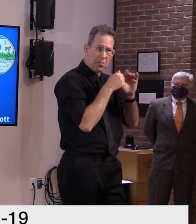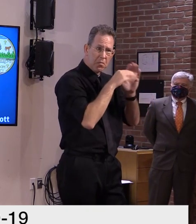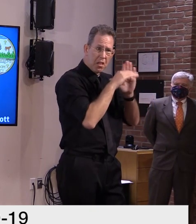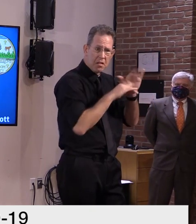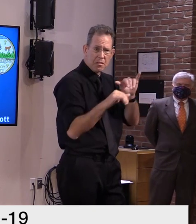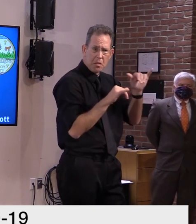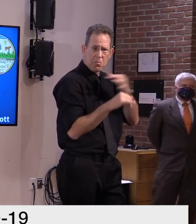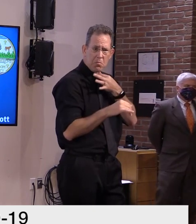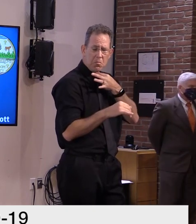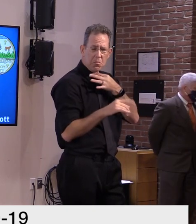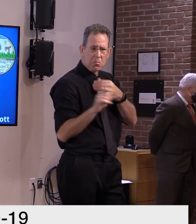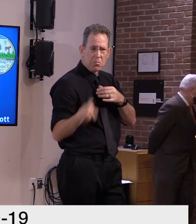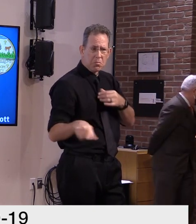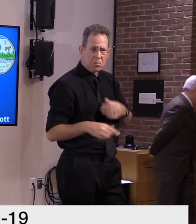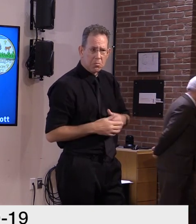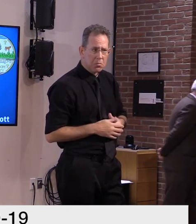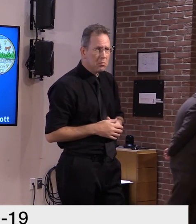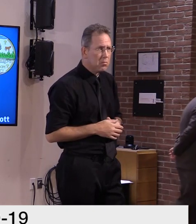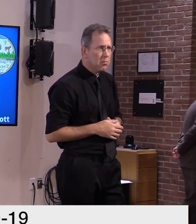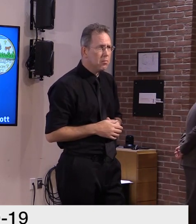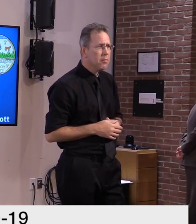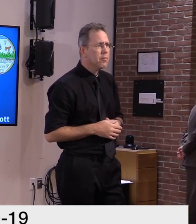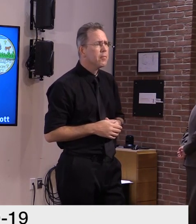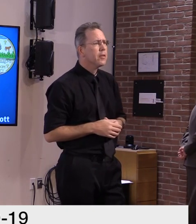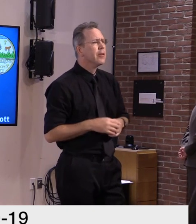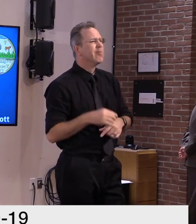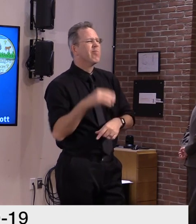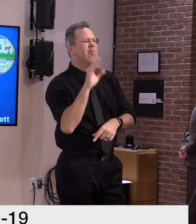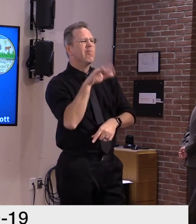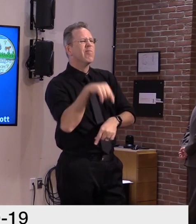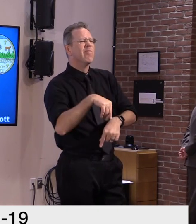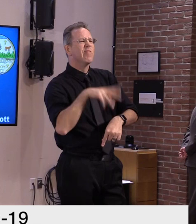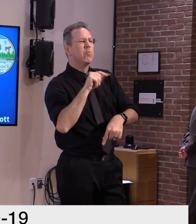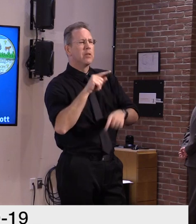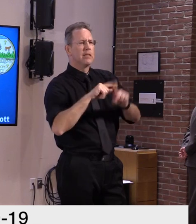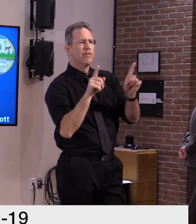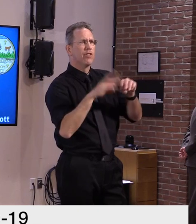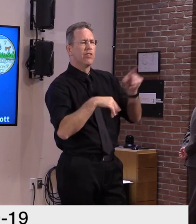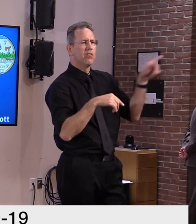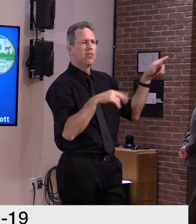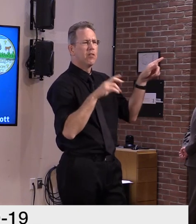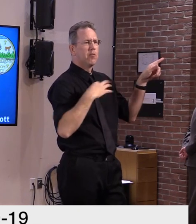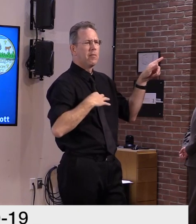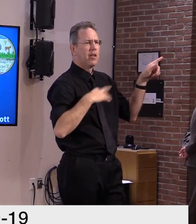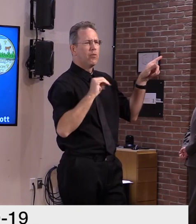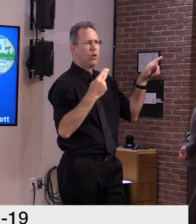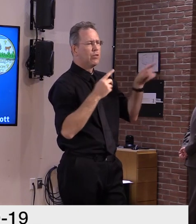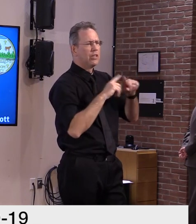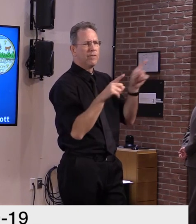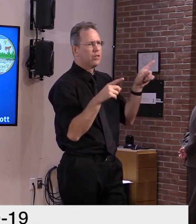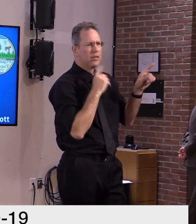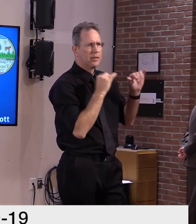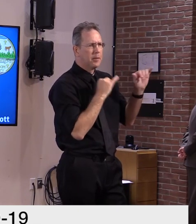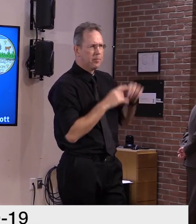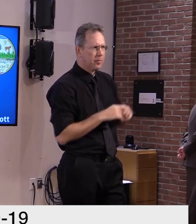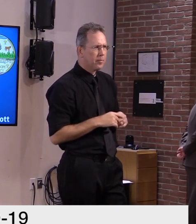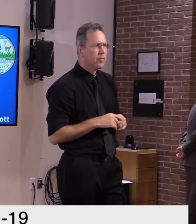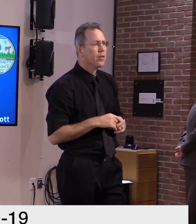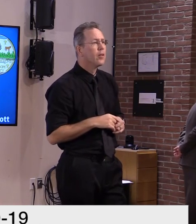Sure, there are major differences. So the perhaps the most notable is the base lodge